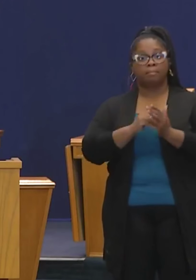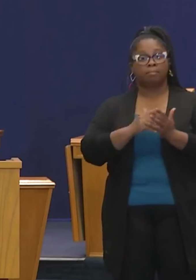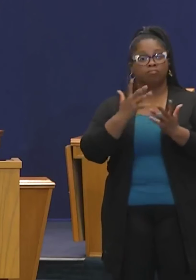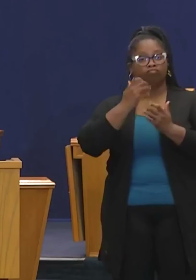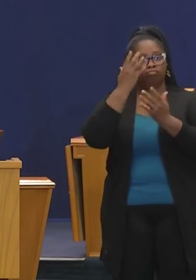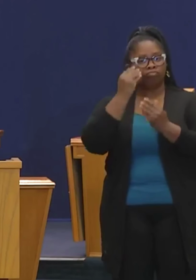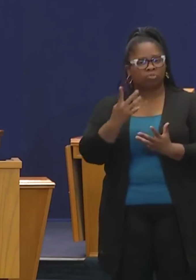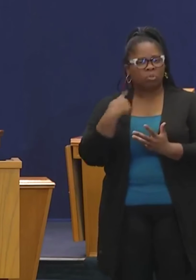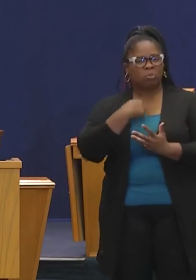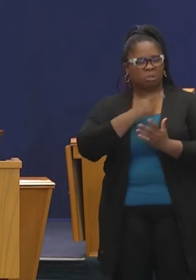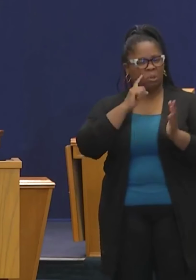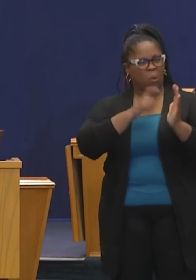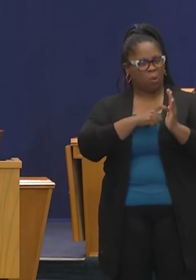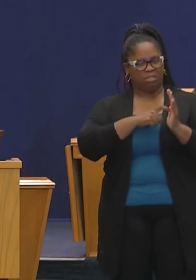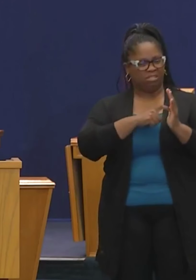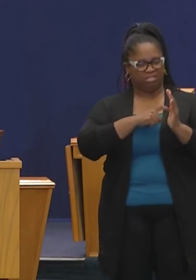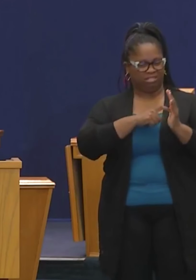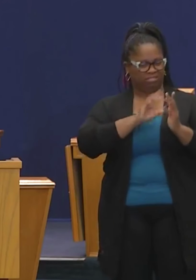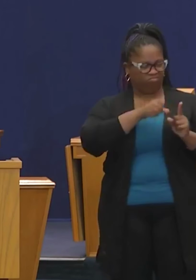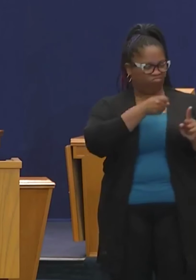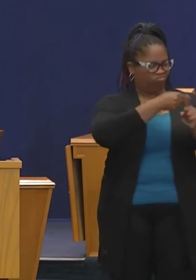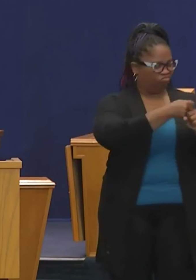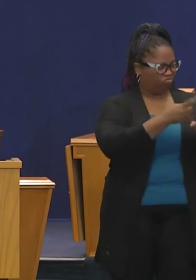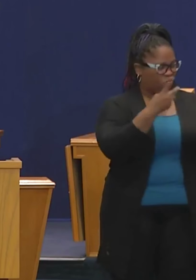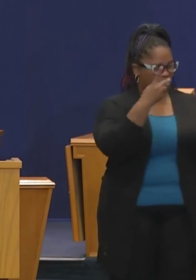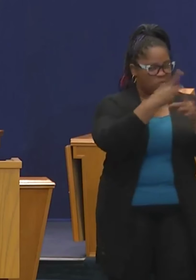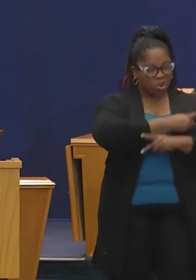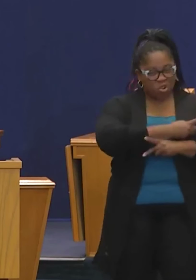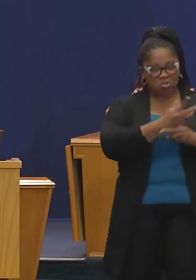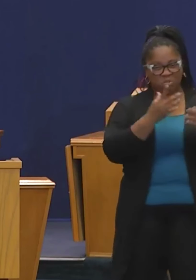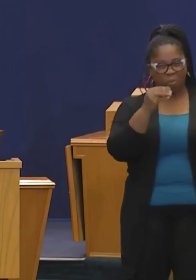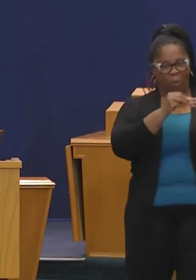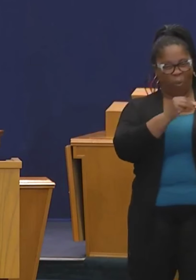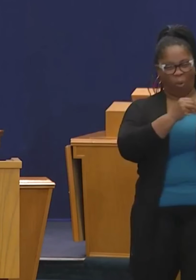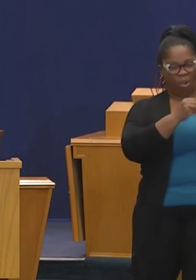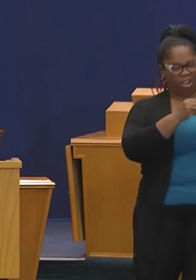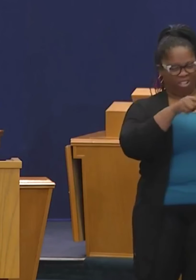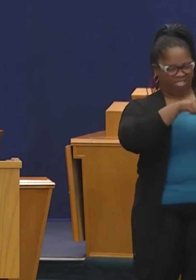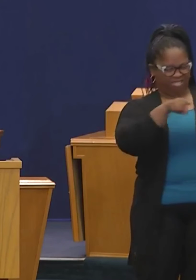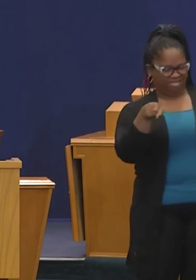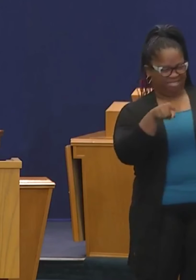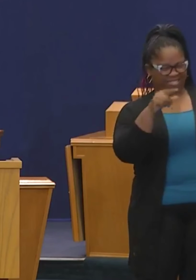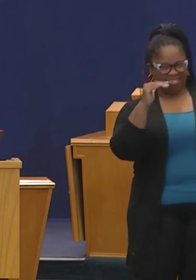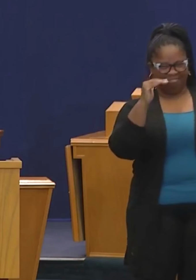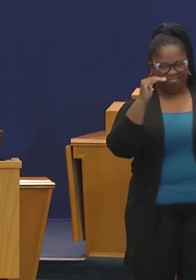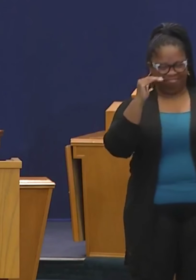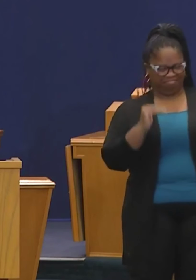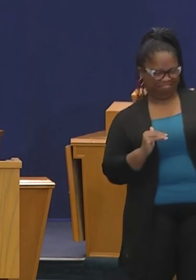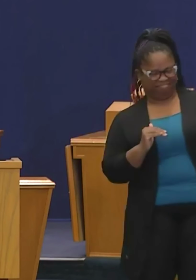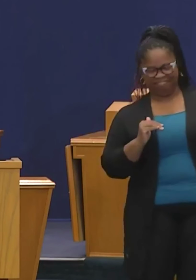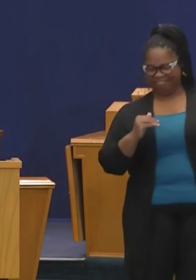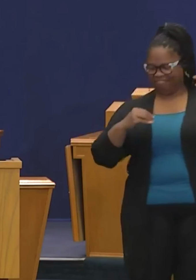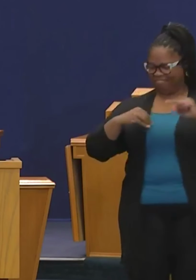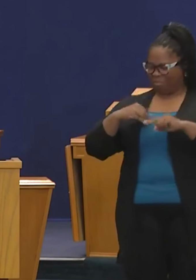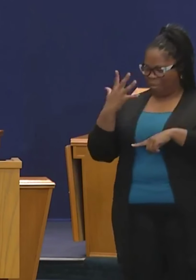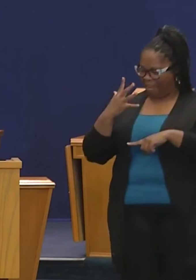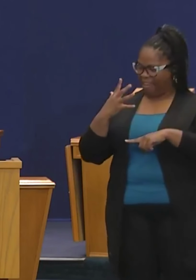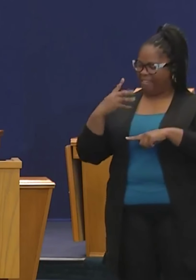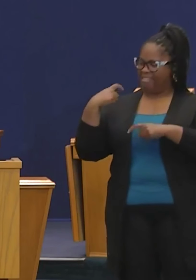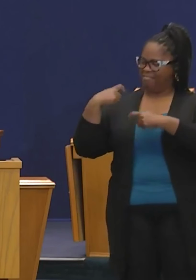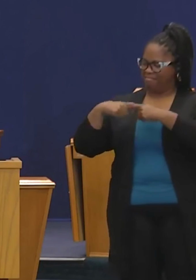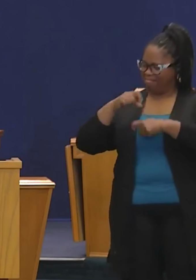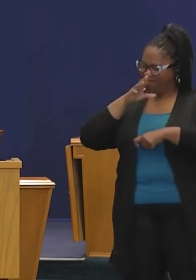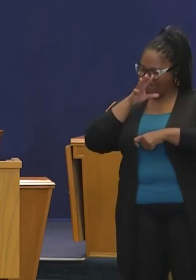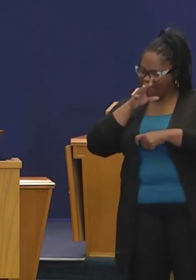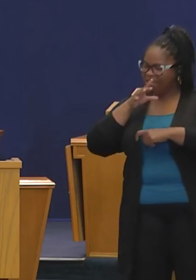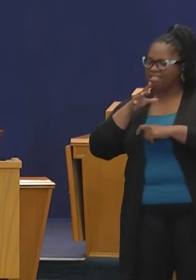continue to see patterns of disproportionality related to the total numbers of people in our population compared